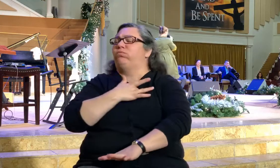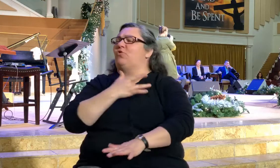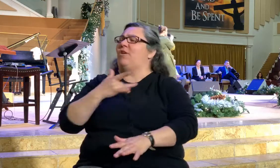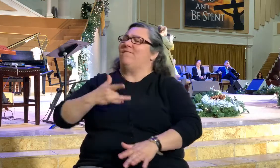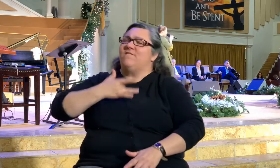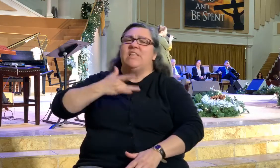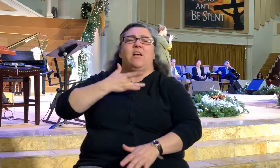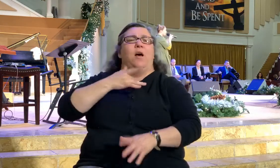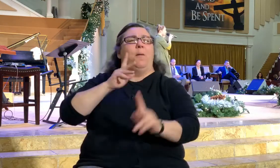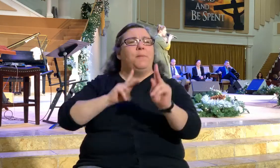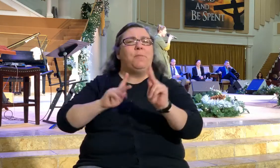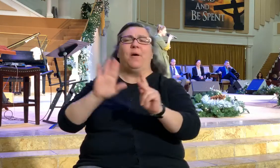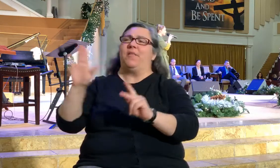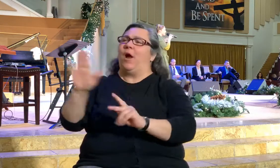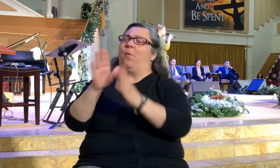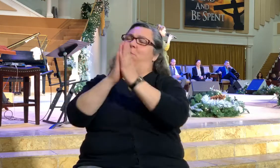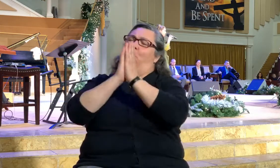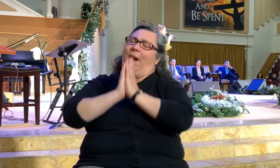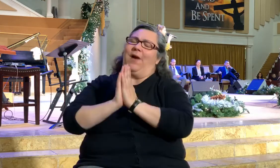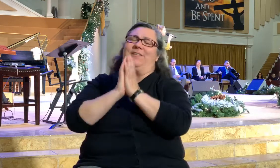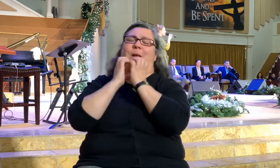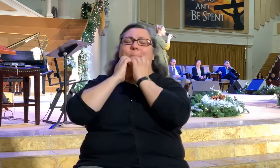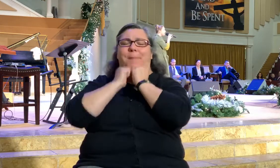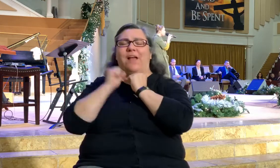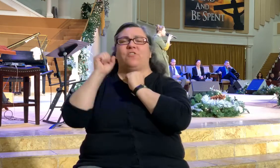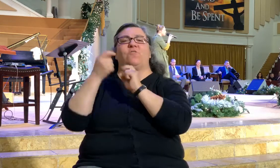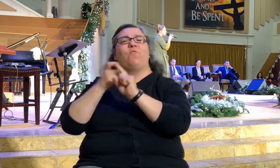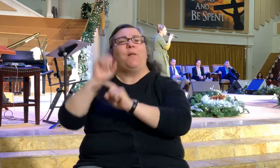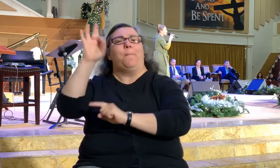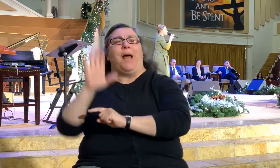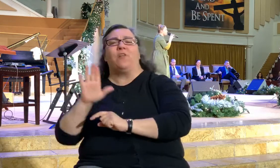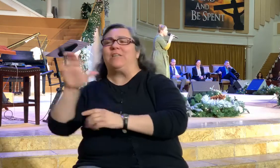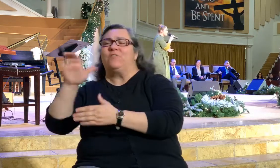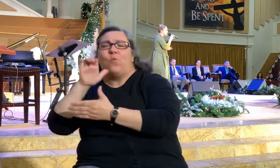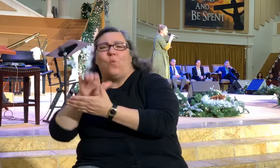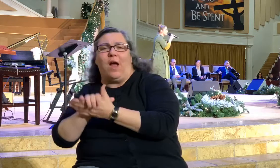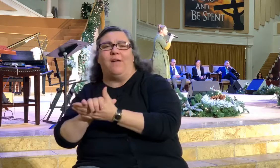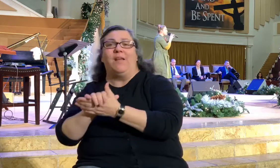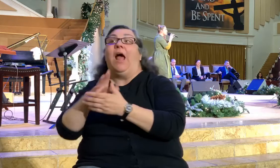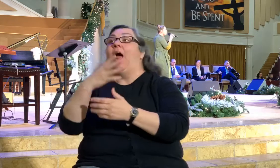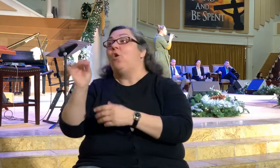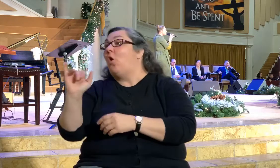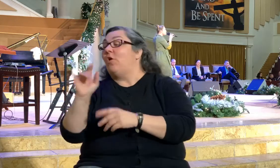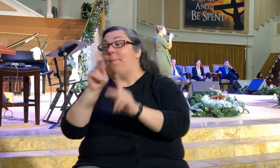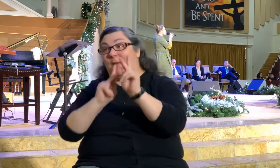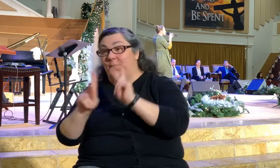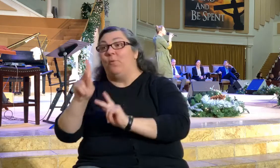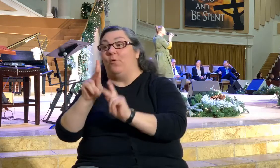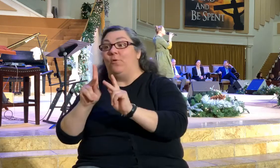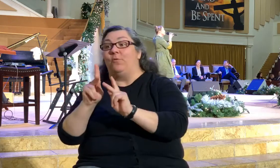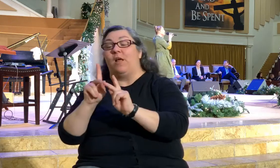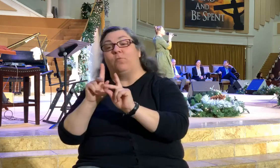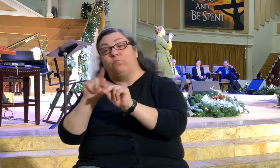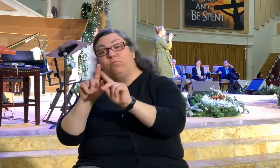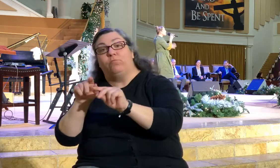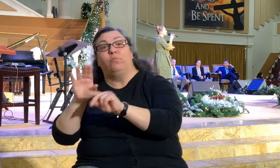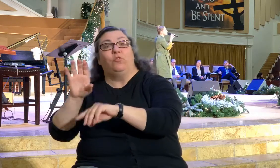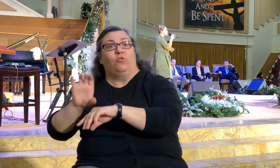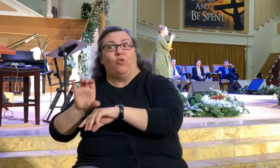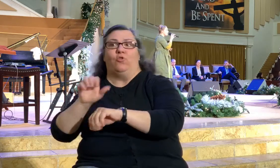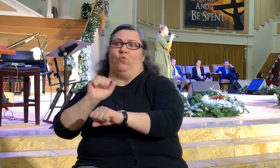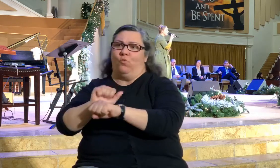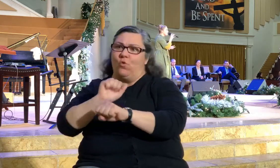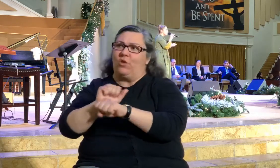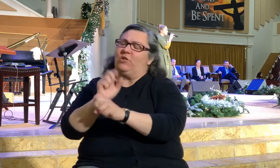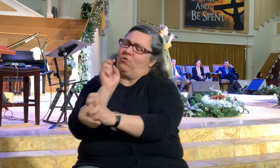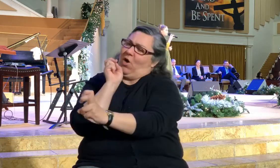the prayers and the passion of that pastor and his wife and of the people of Roatan that are just working